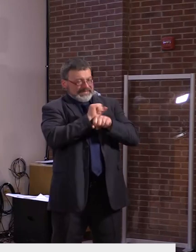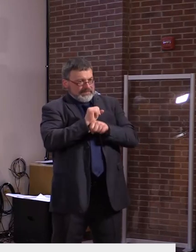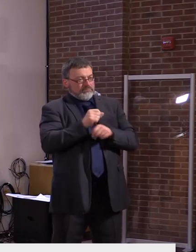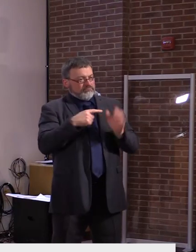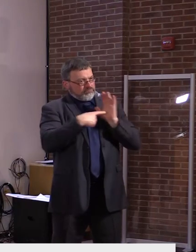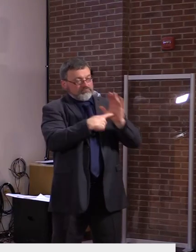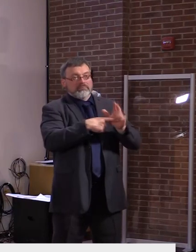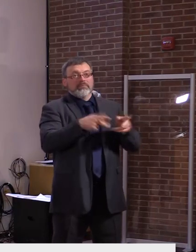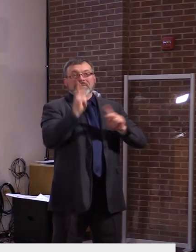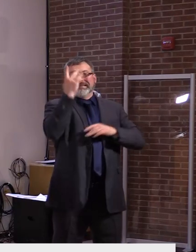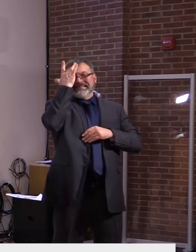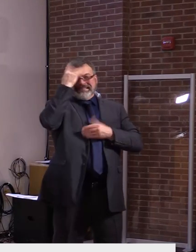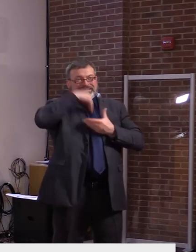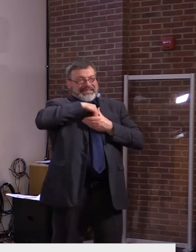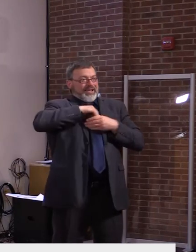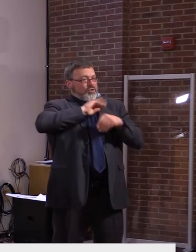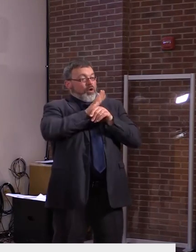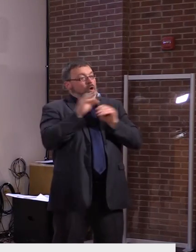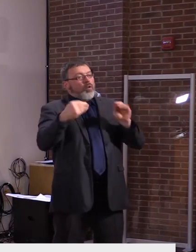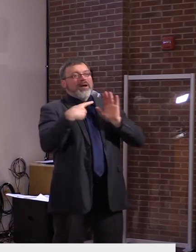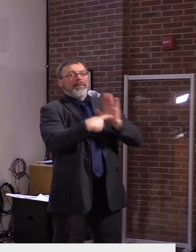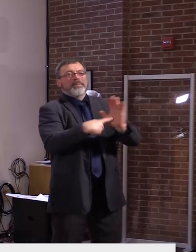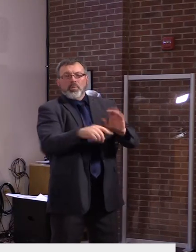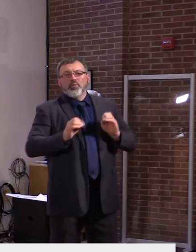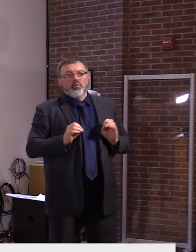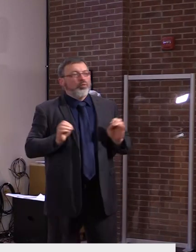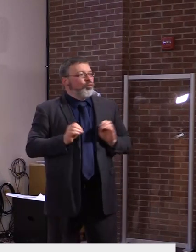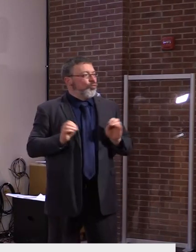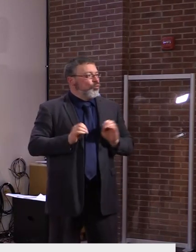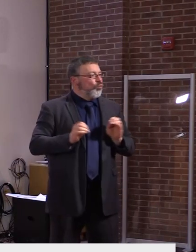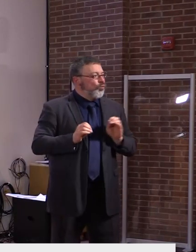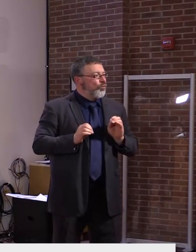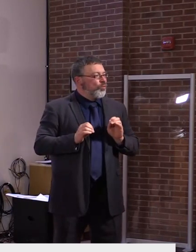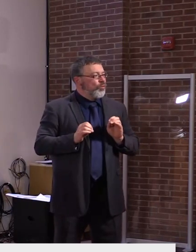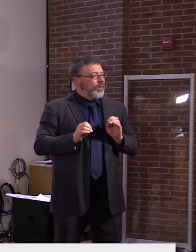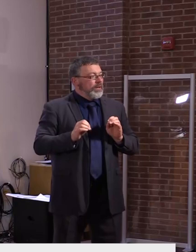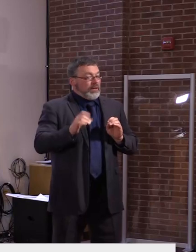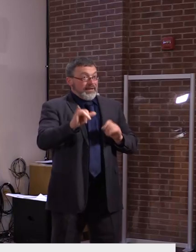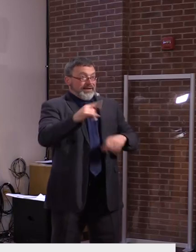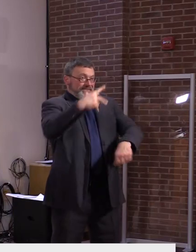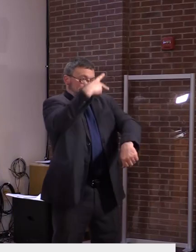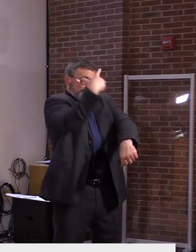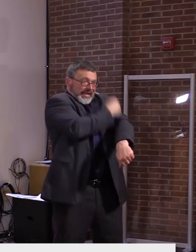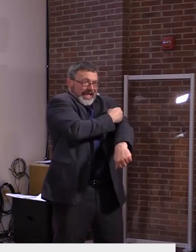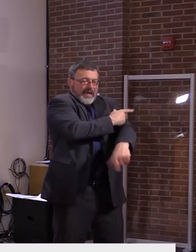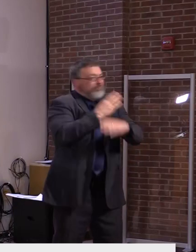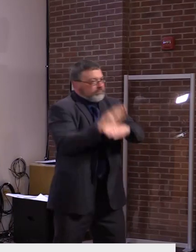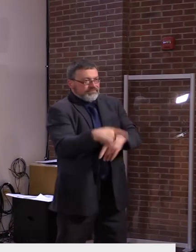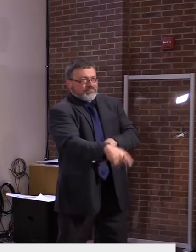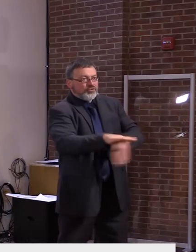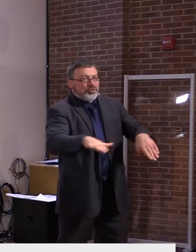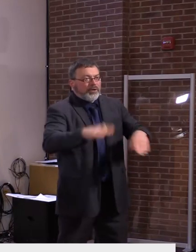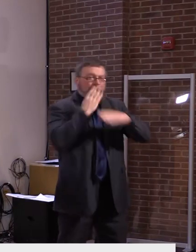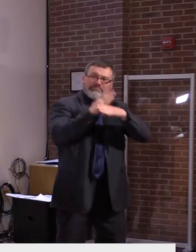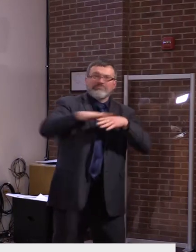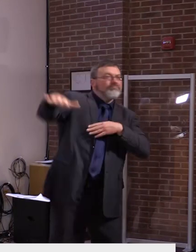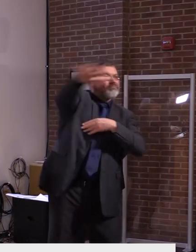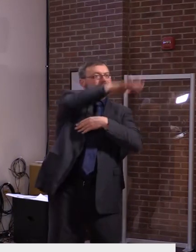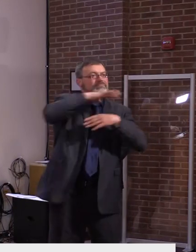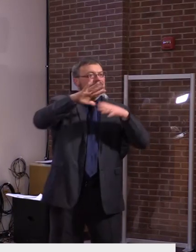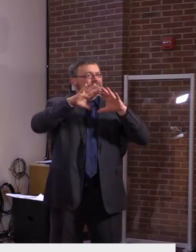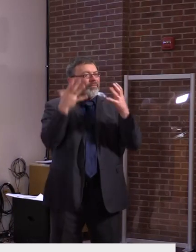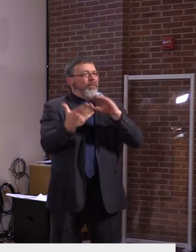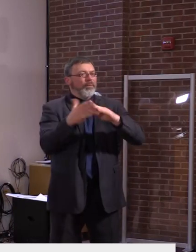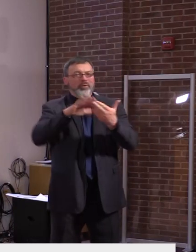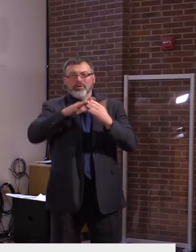the adults in our society, especially older people in their world as well. Let me